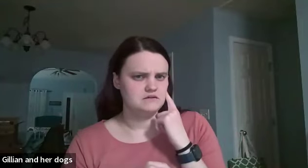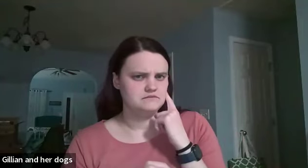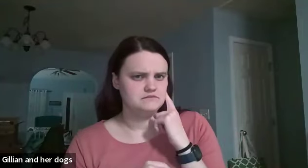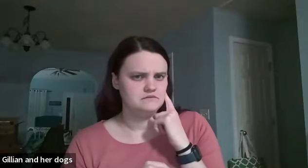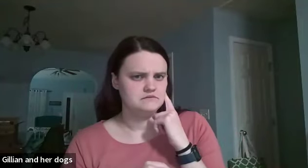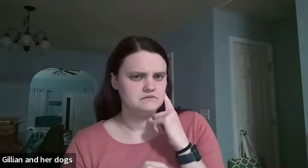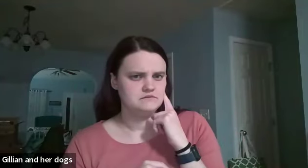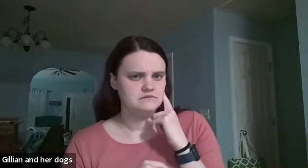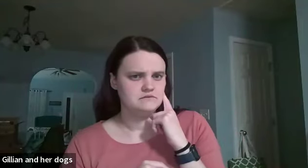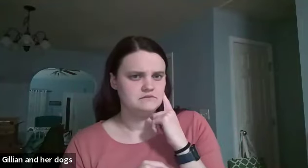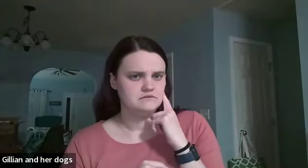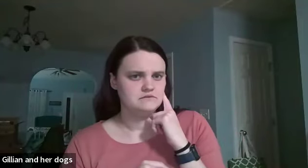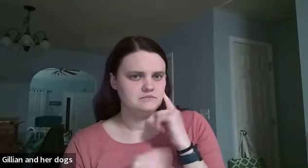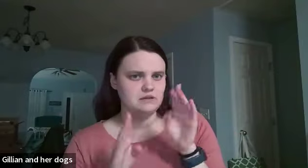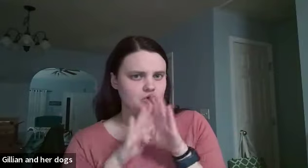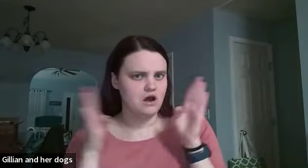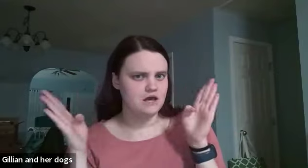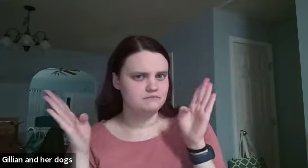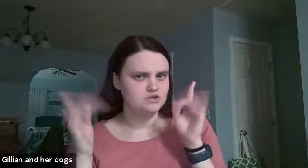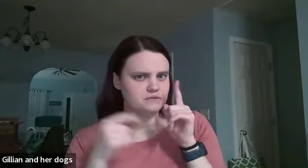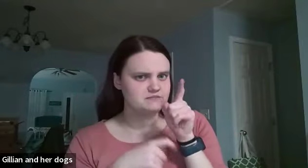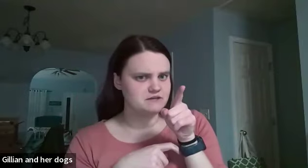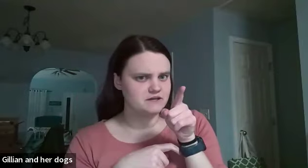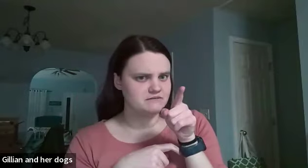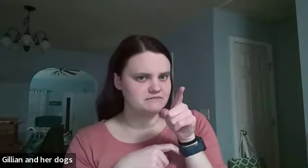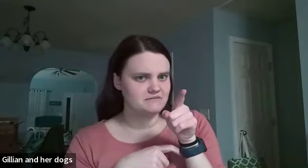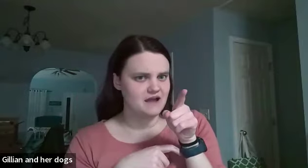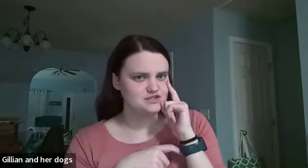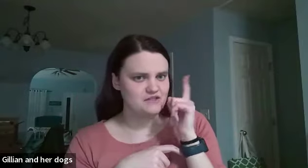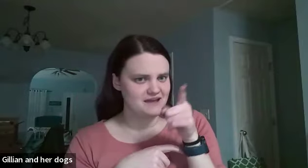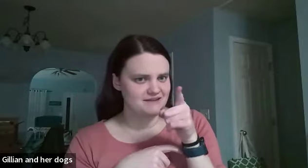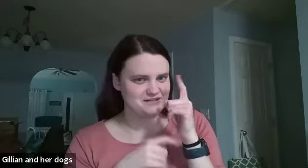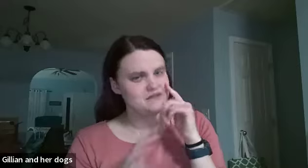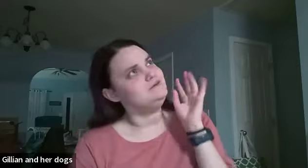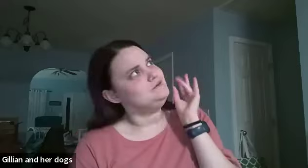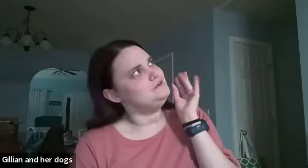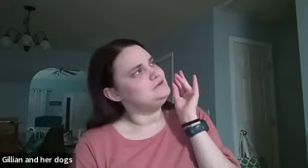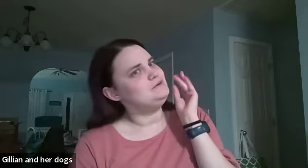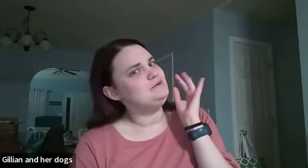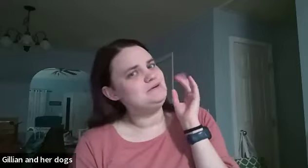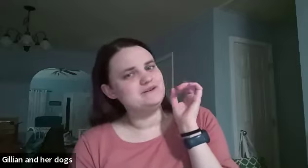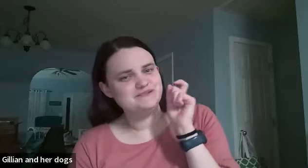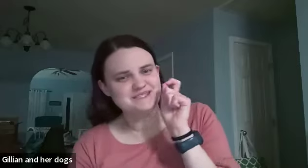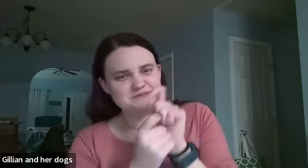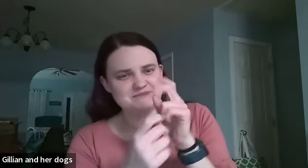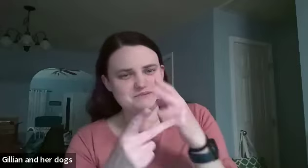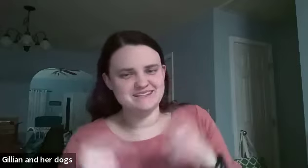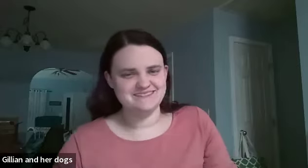of. Be broad, don't be specific. I saw that. I saw that. Ooh, this is a specific place.